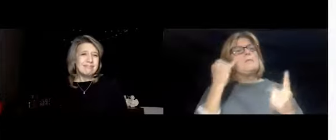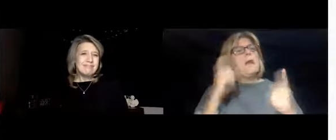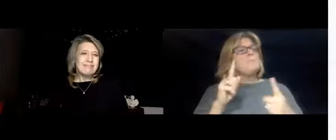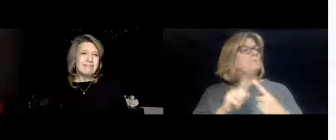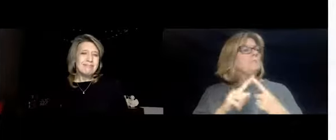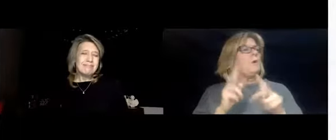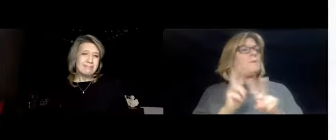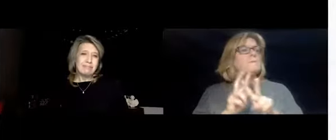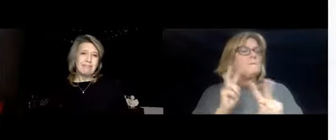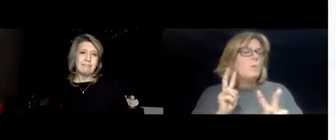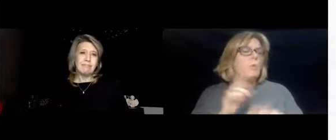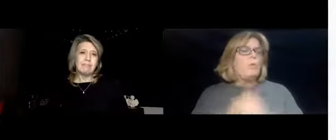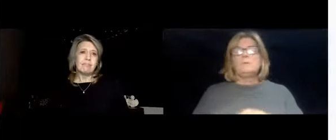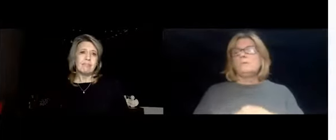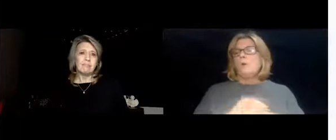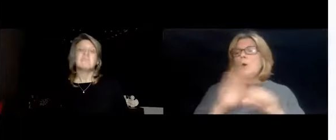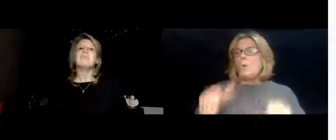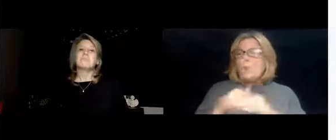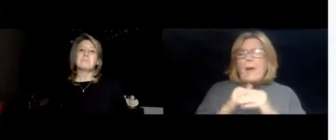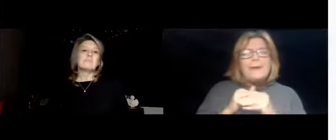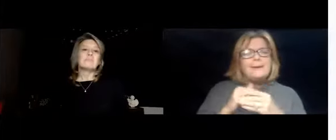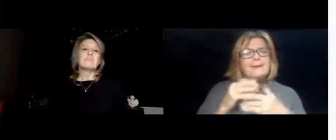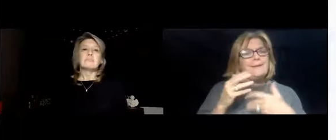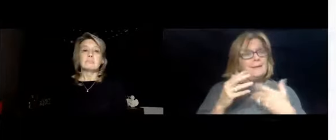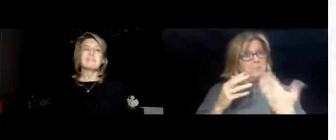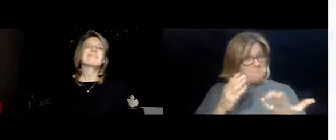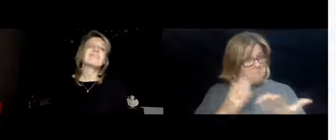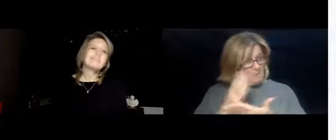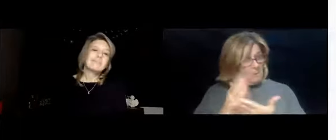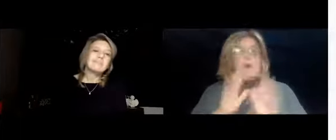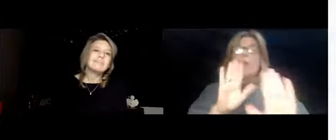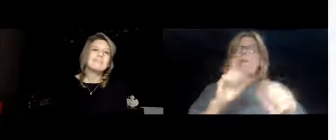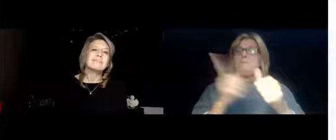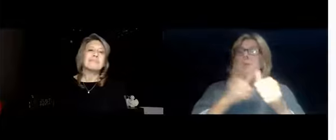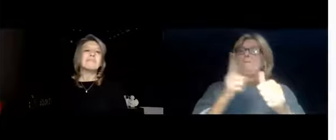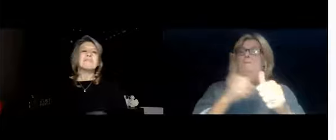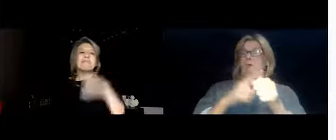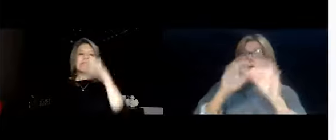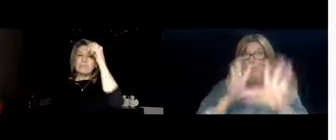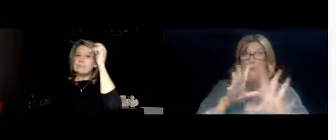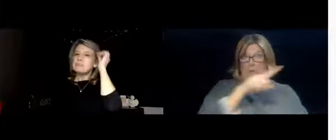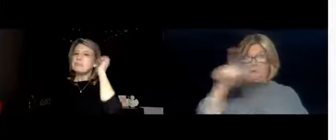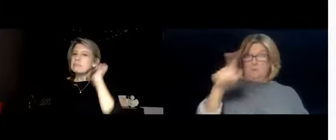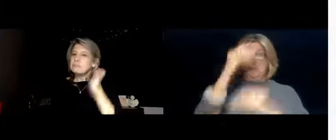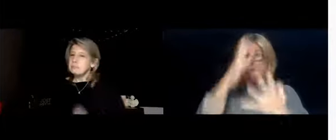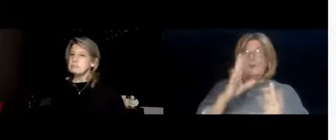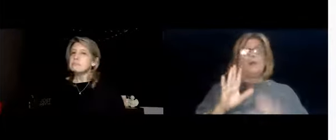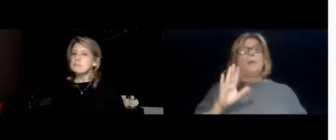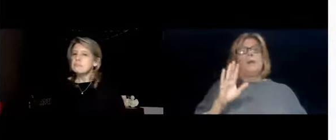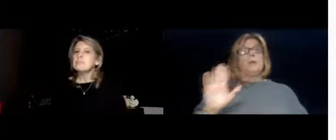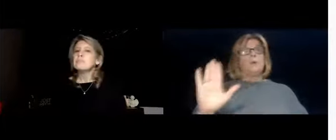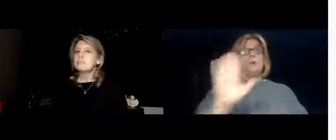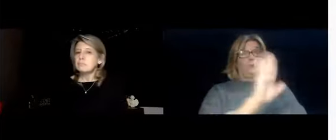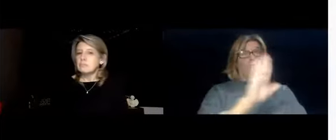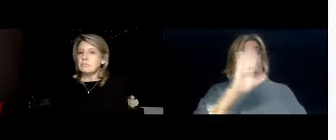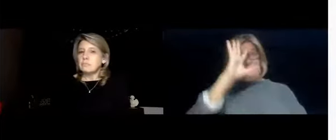think? Yeah. But let's say something like a funeral, a wedding, or something like that. Do you think that the interpreter